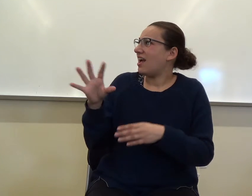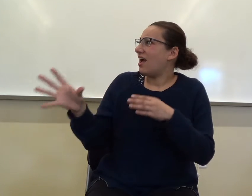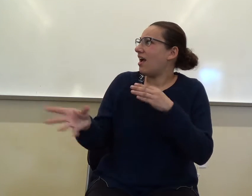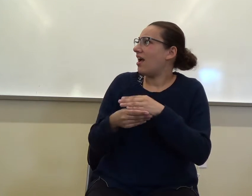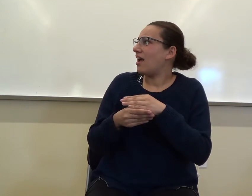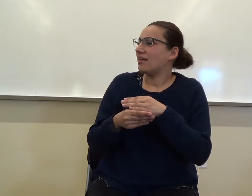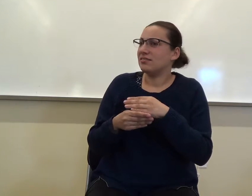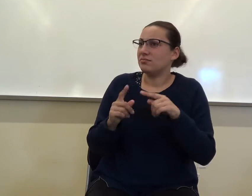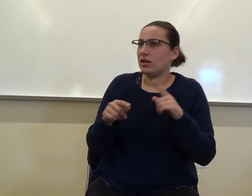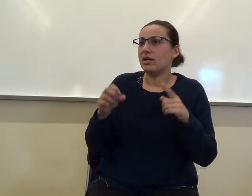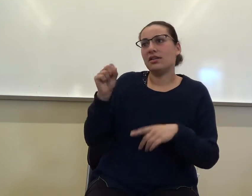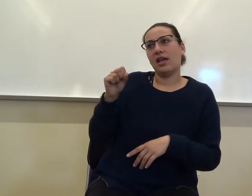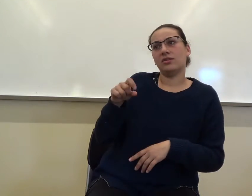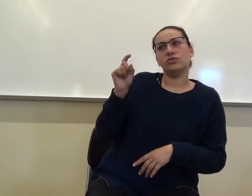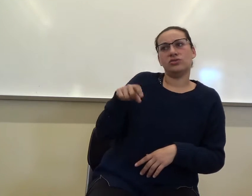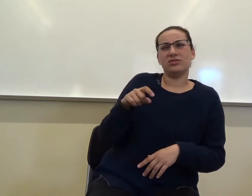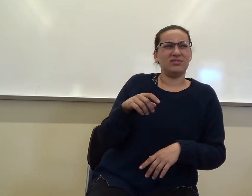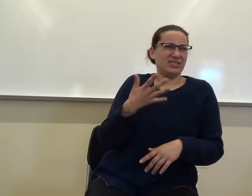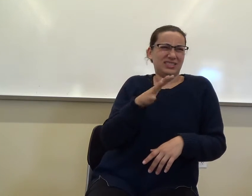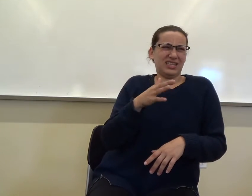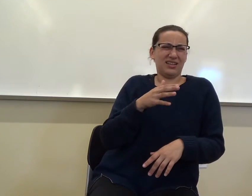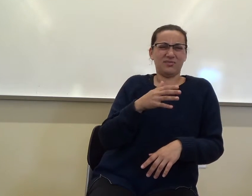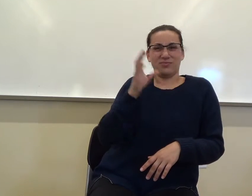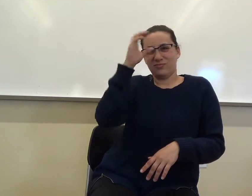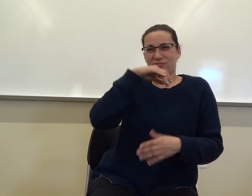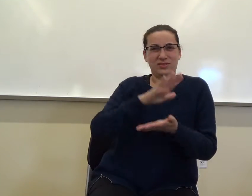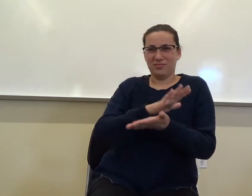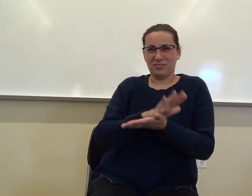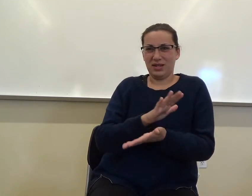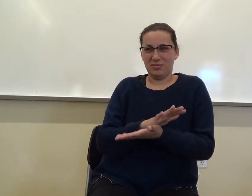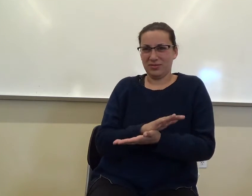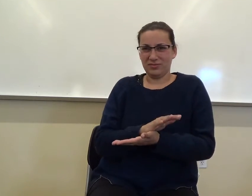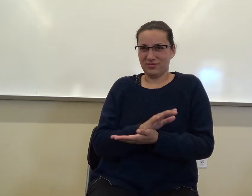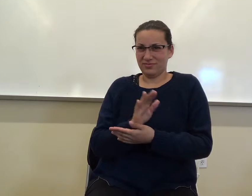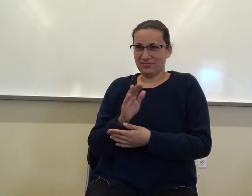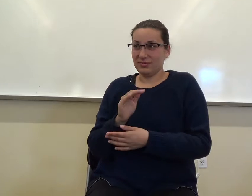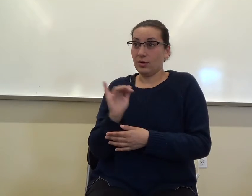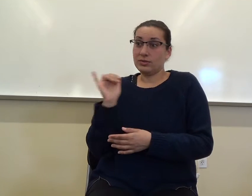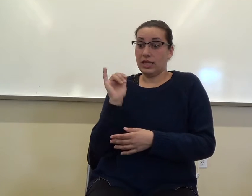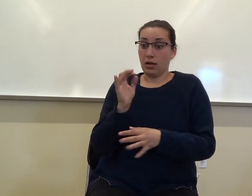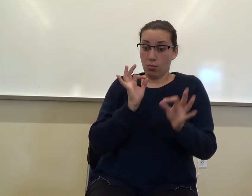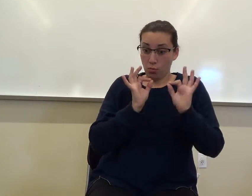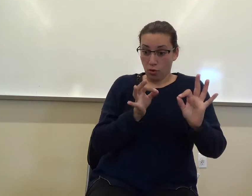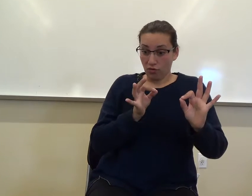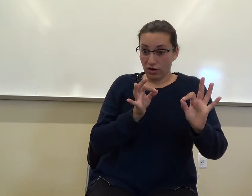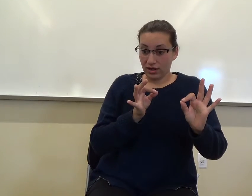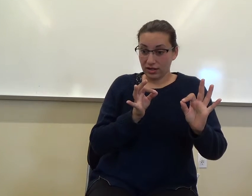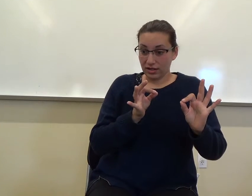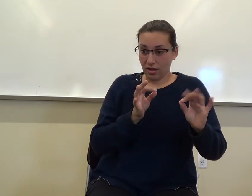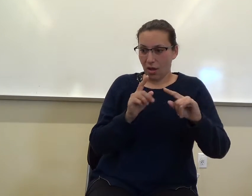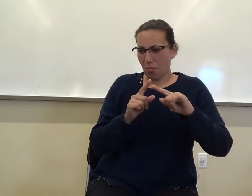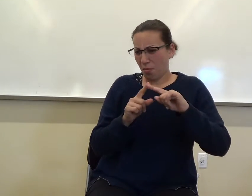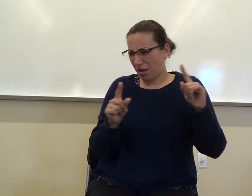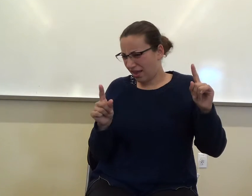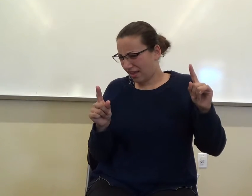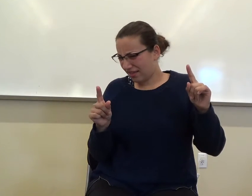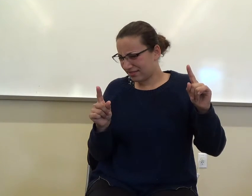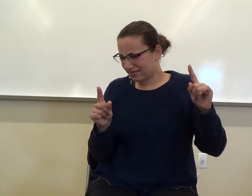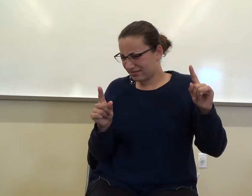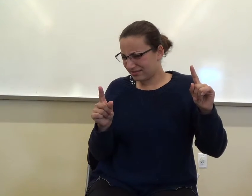It was so weird. It was perfect. I mean, his is just perfect. And he's saying, well, maybe I don't need this sentence.